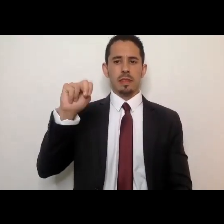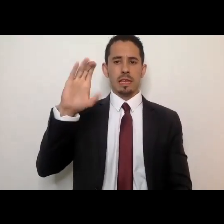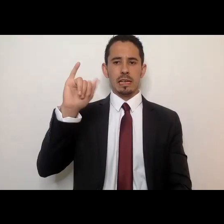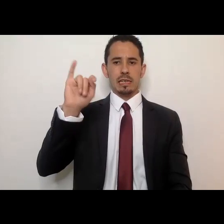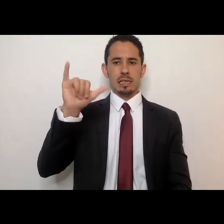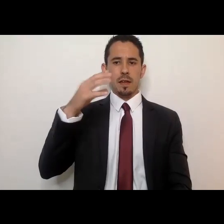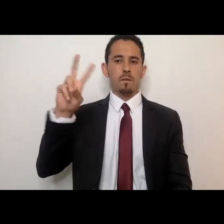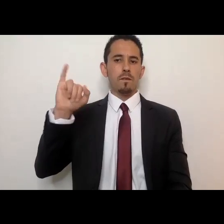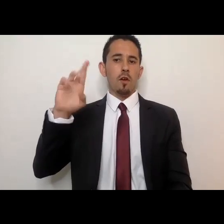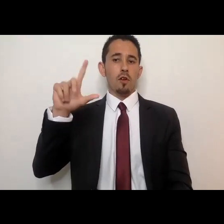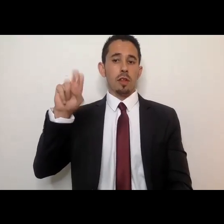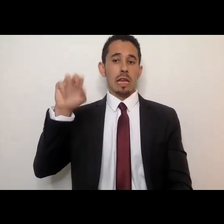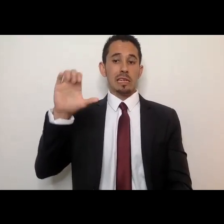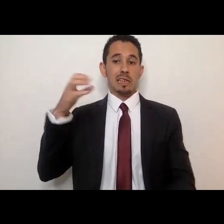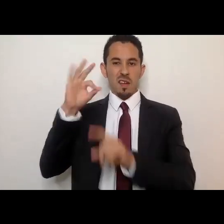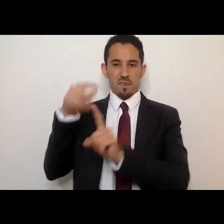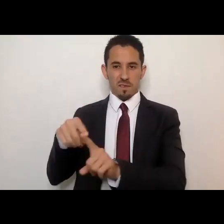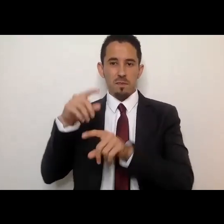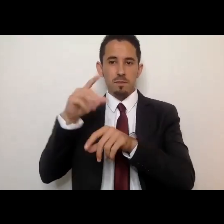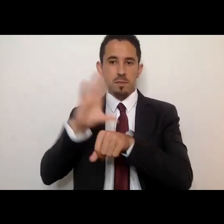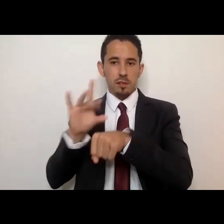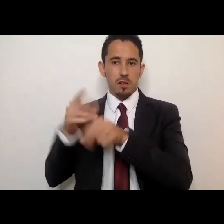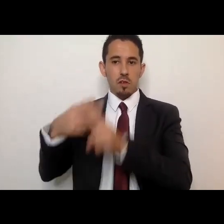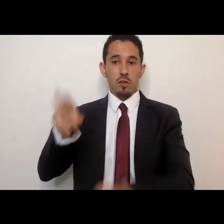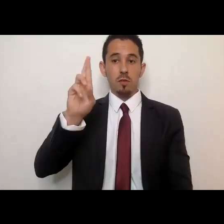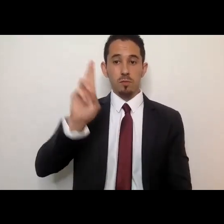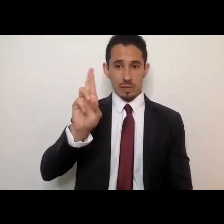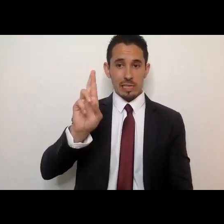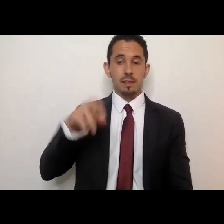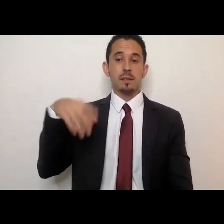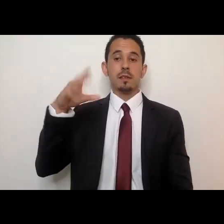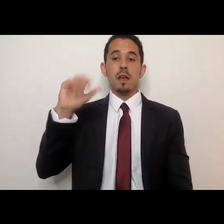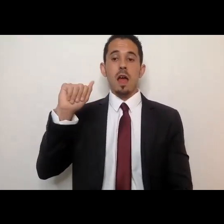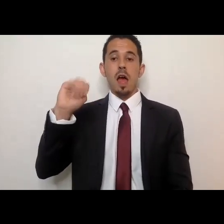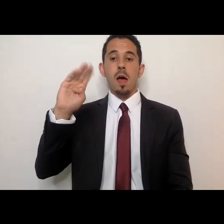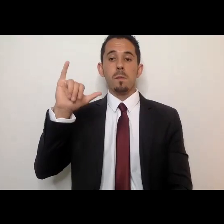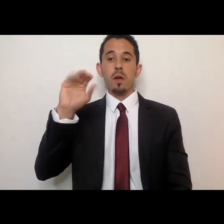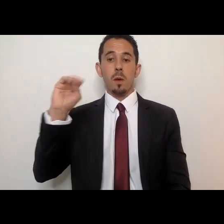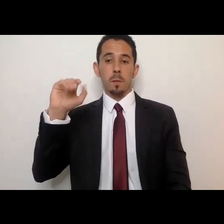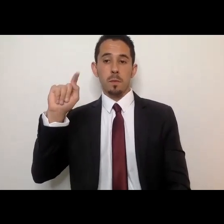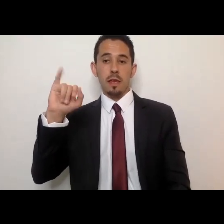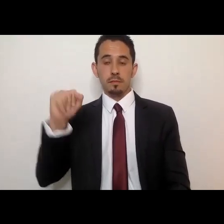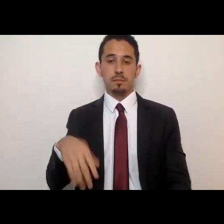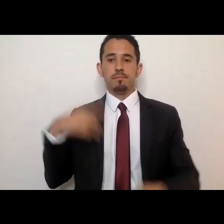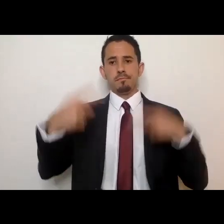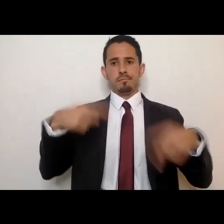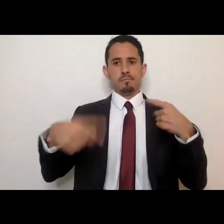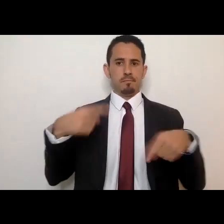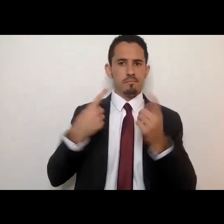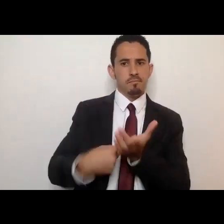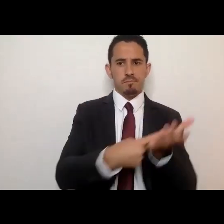further research on the pathogenicity and virulence of the pathogen called Rickettsia